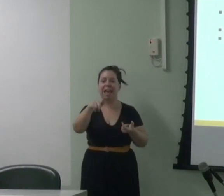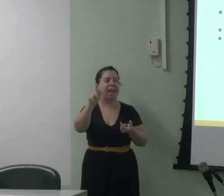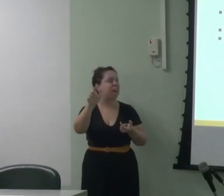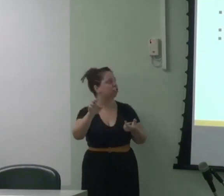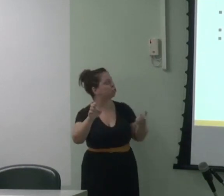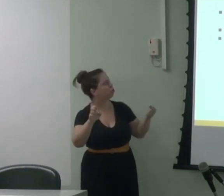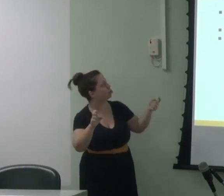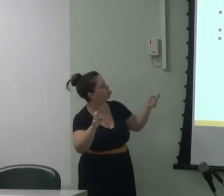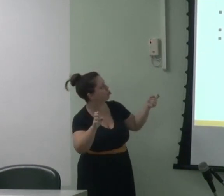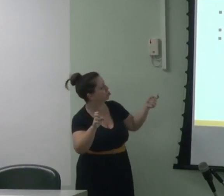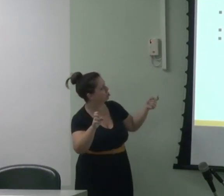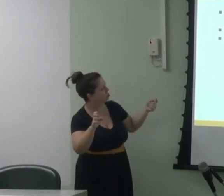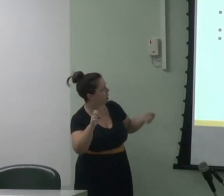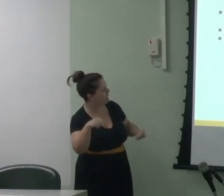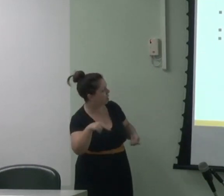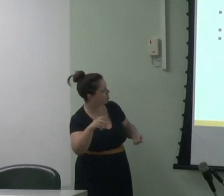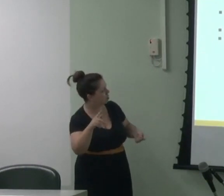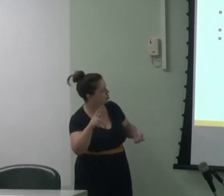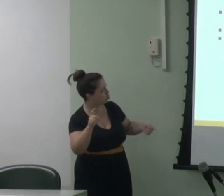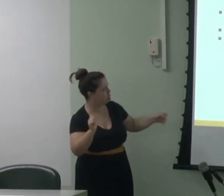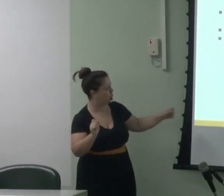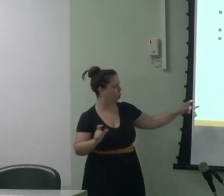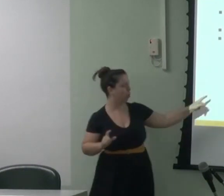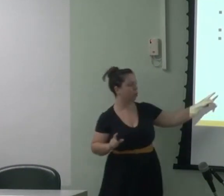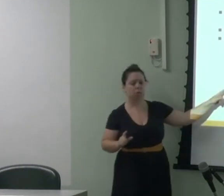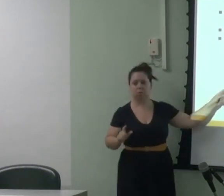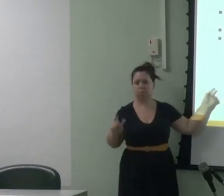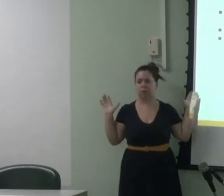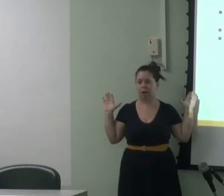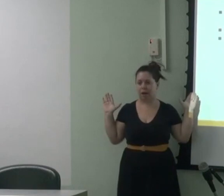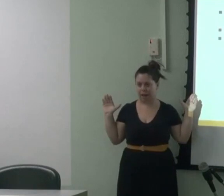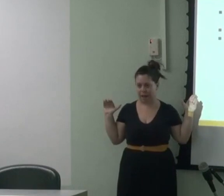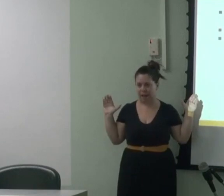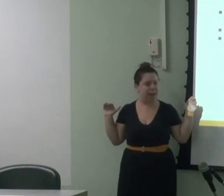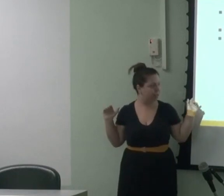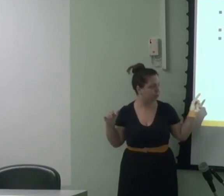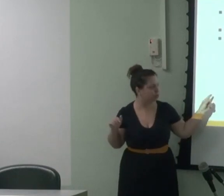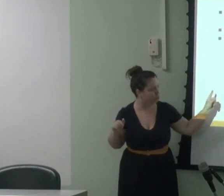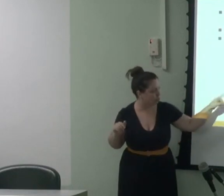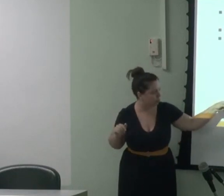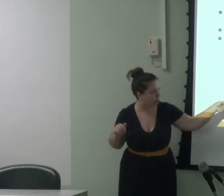and angelically for English words that contain the same root.